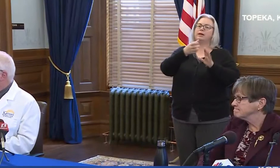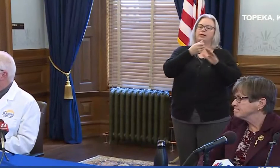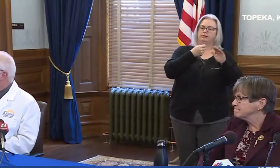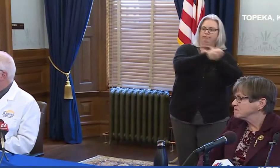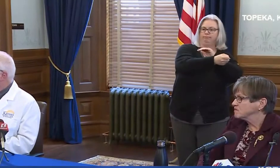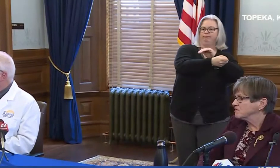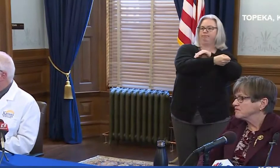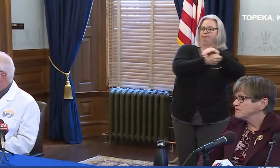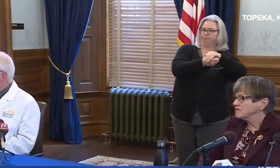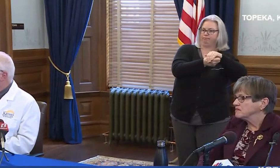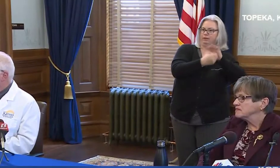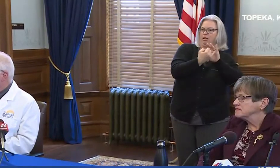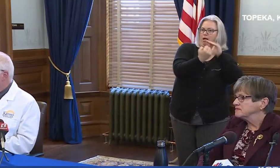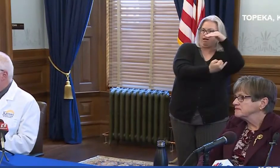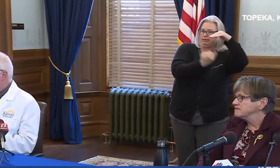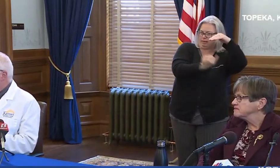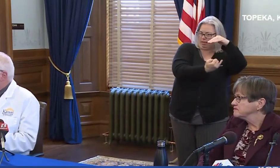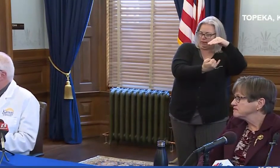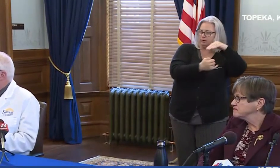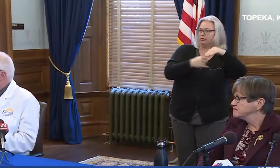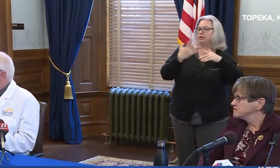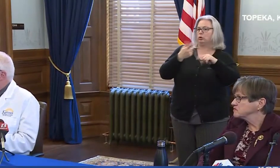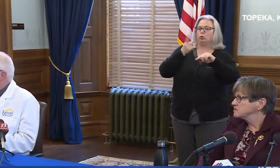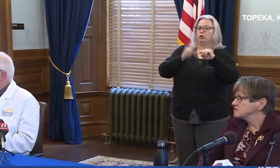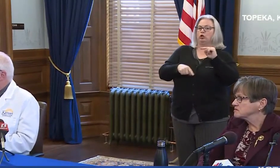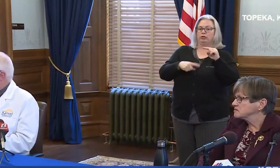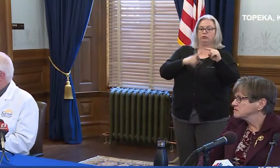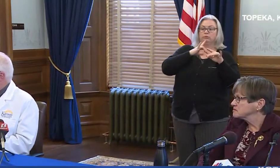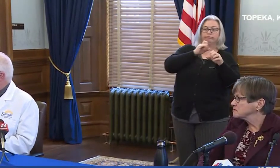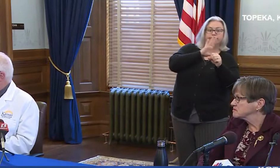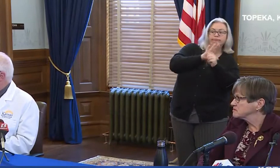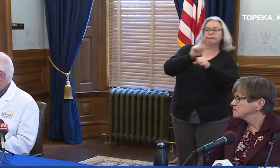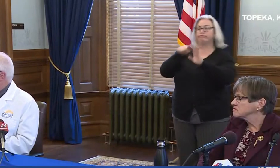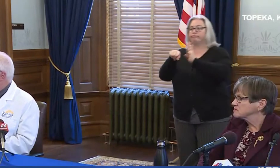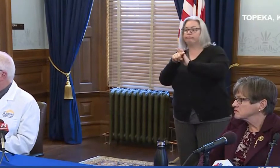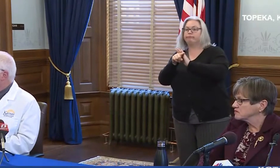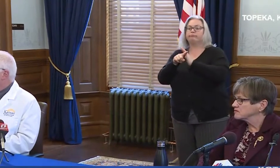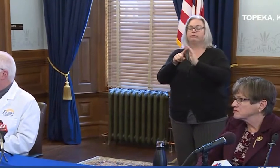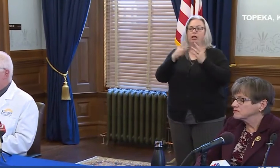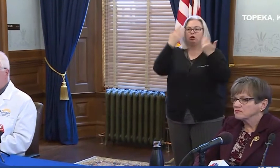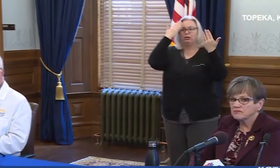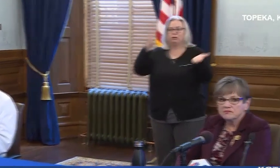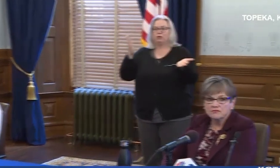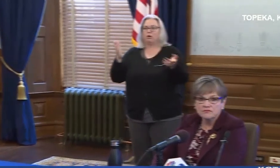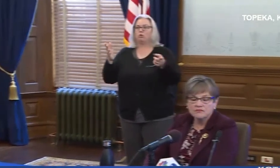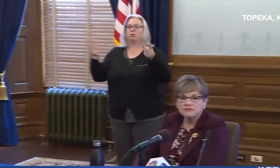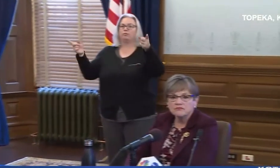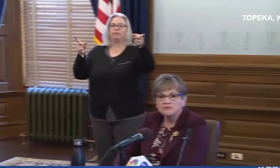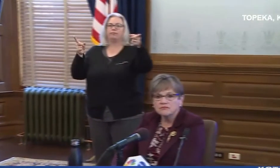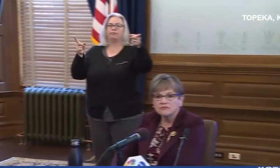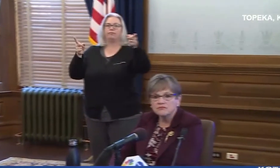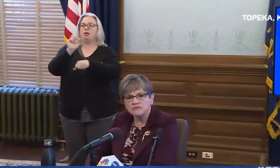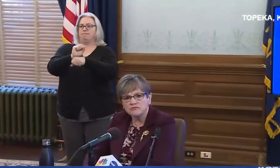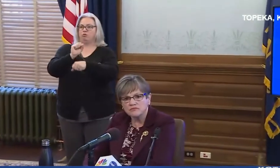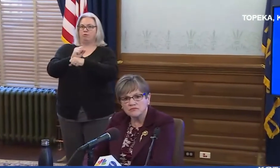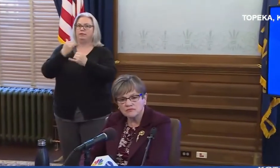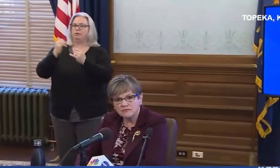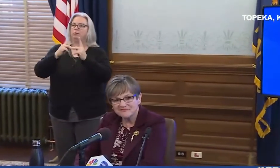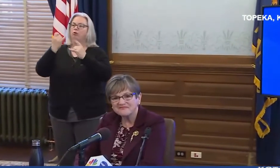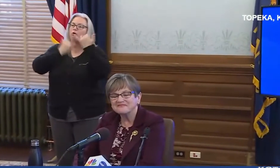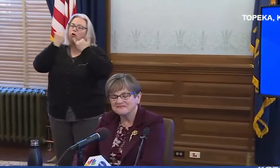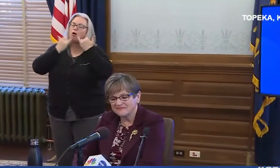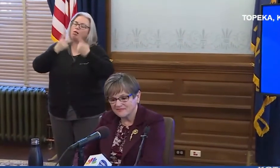in quarantine, so because we couldn't say whether they were going to be positive or negative. Governor, with the unemployment, people calling